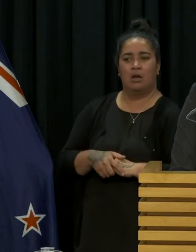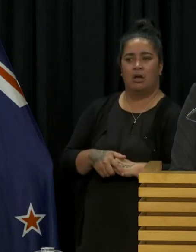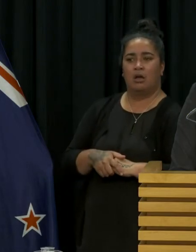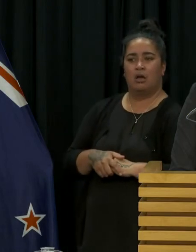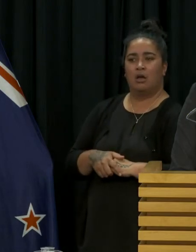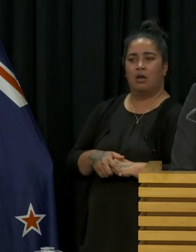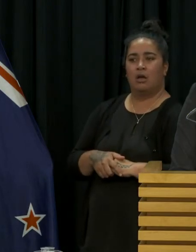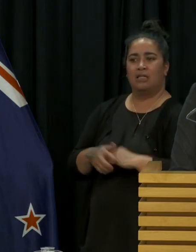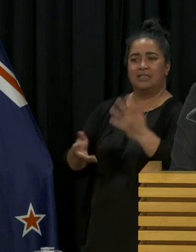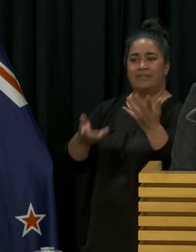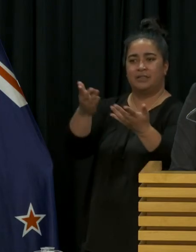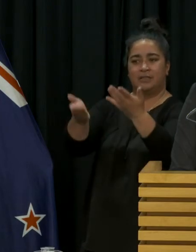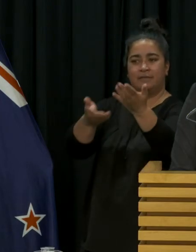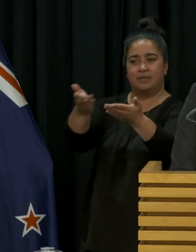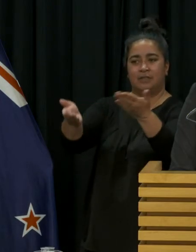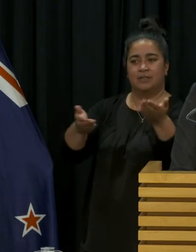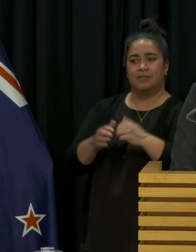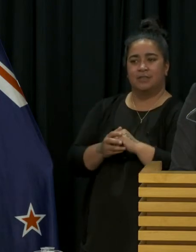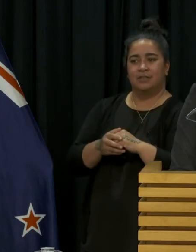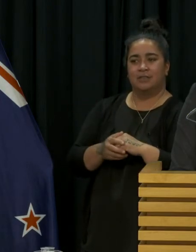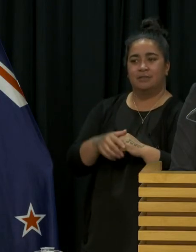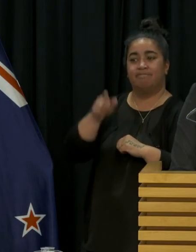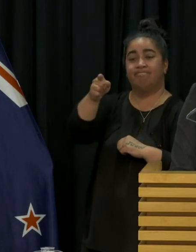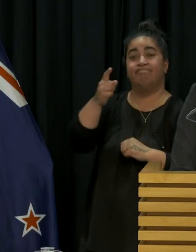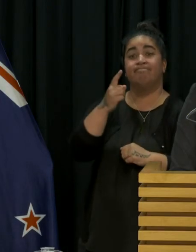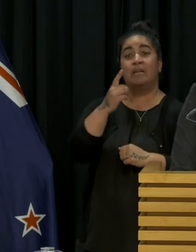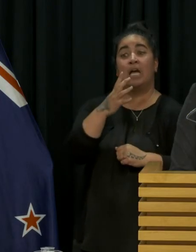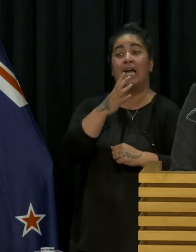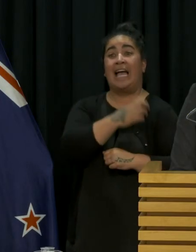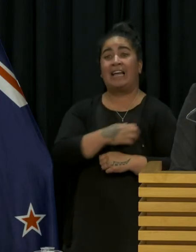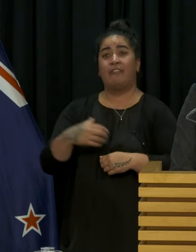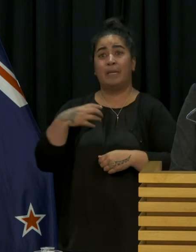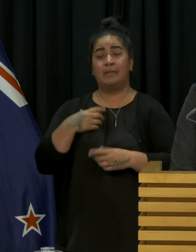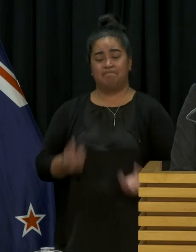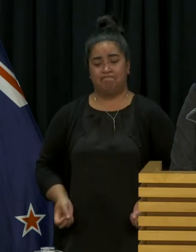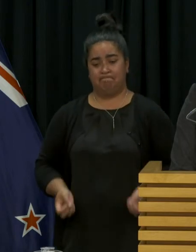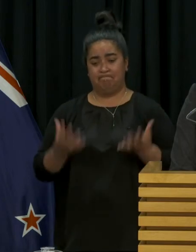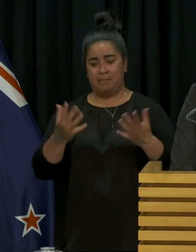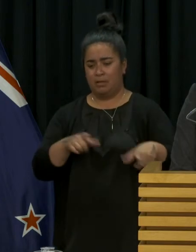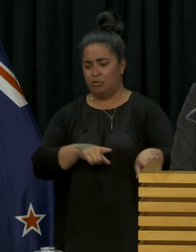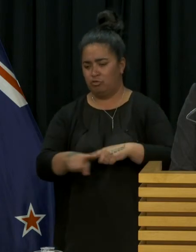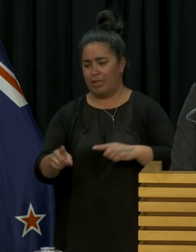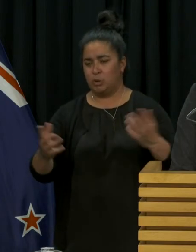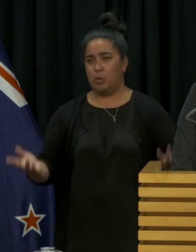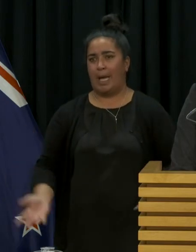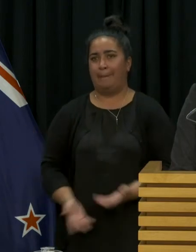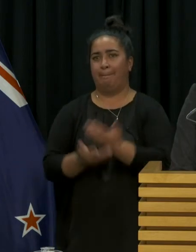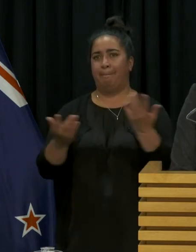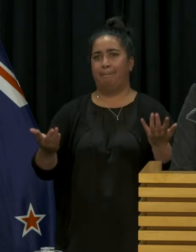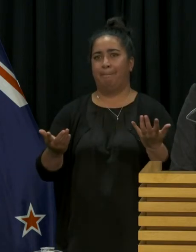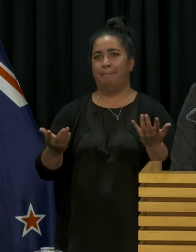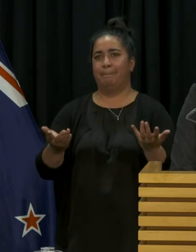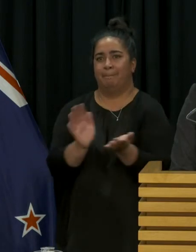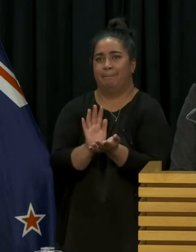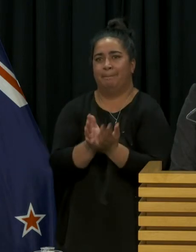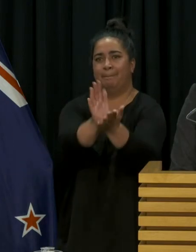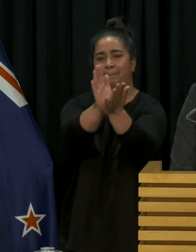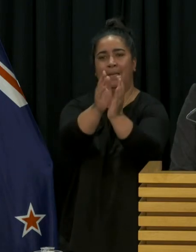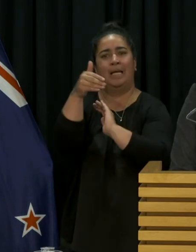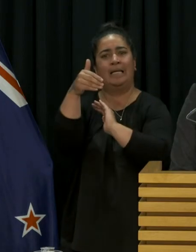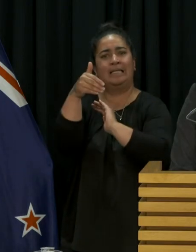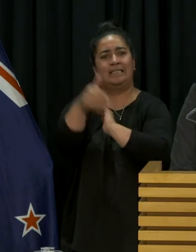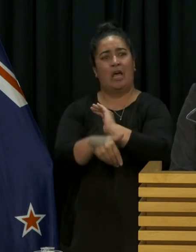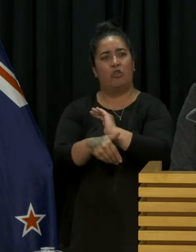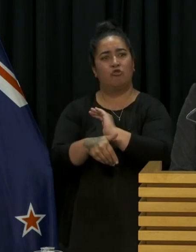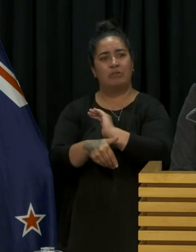actually, sorry, but go ahead. Has the government given up on efforts to persuade South Korea to bring the diplomat